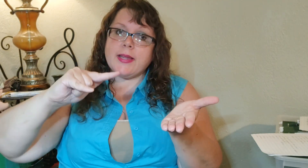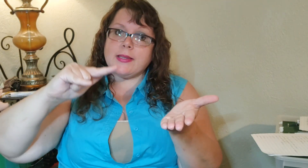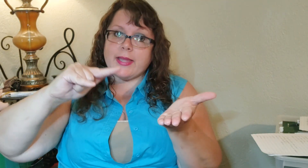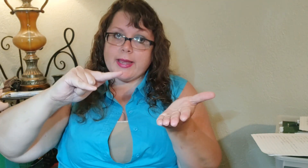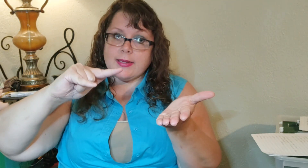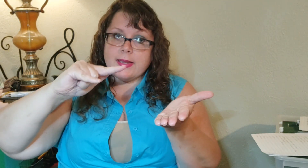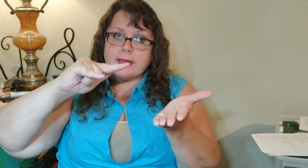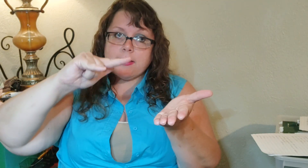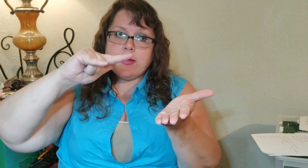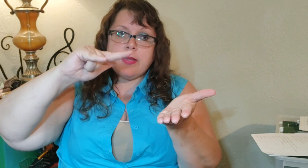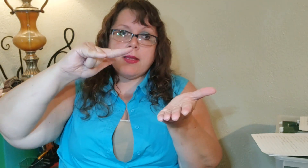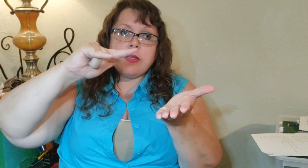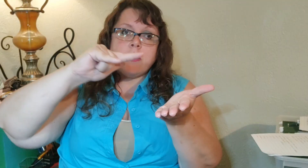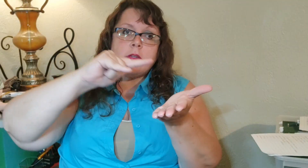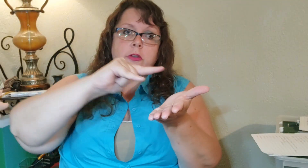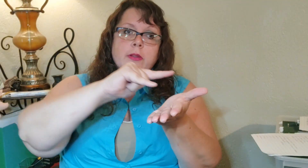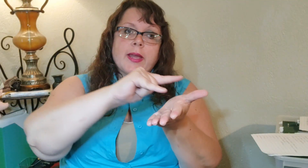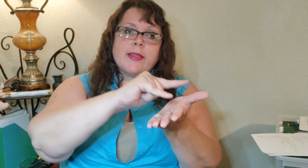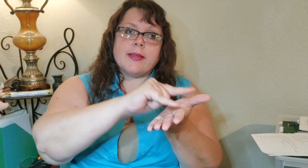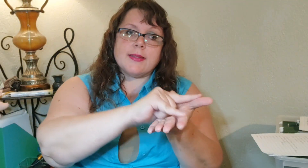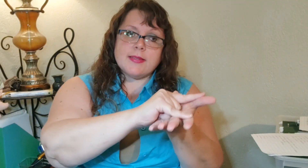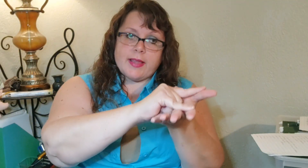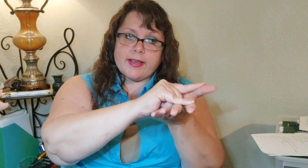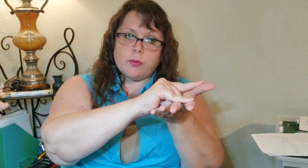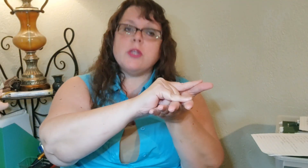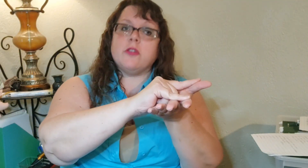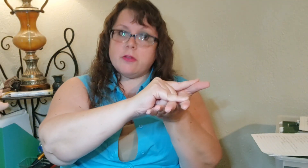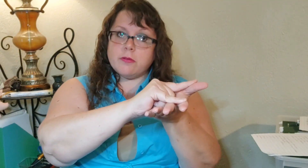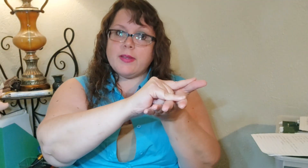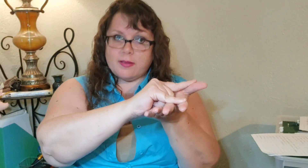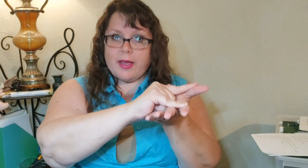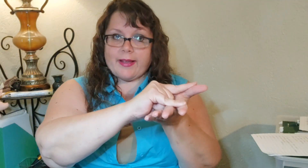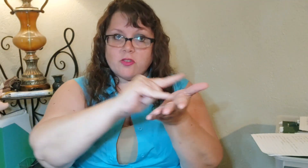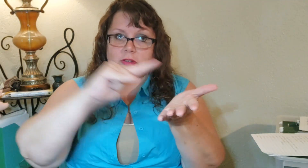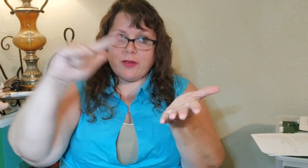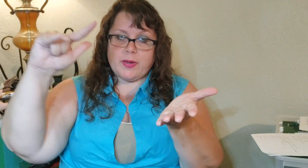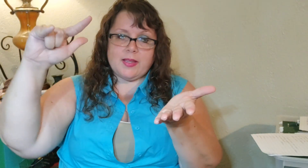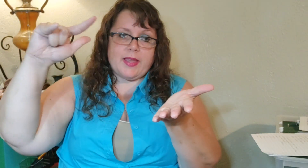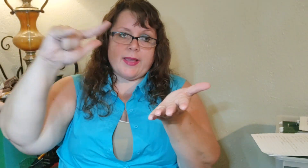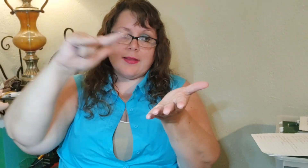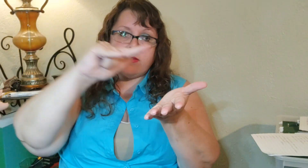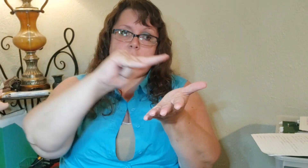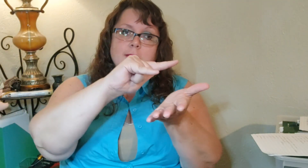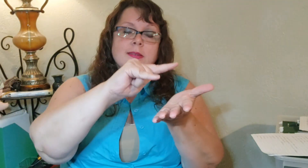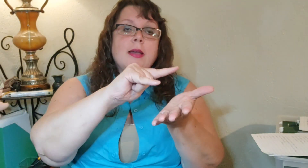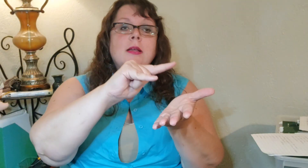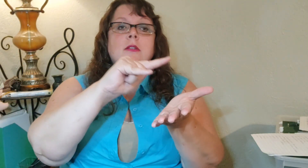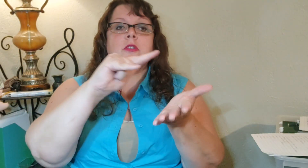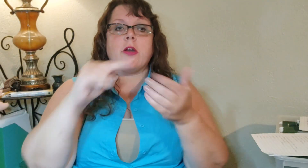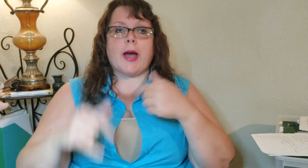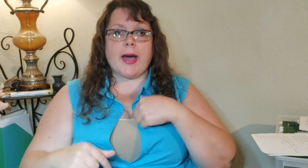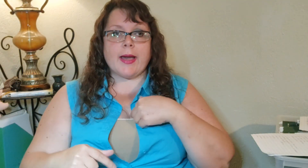plane landing, you do like this, like it would do actually when it lands. It goes, so